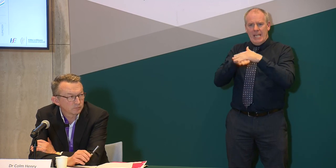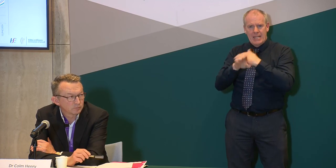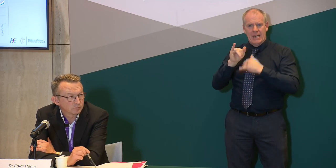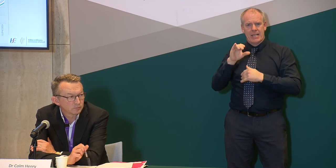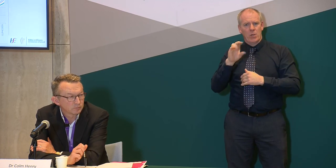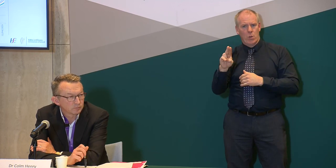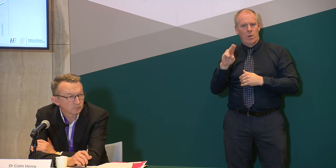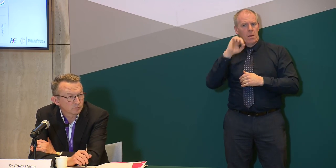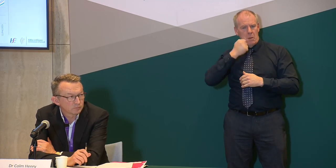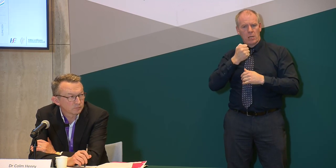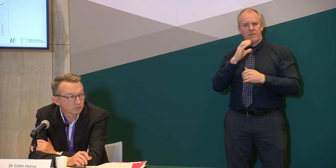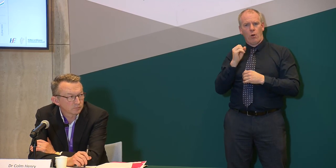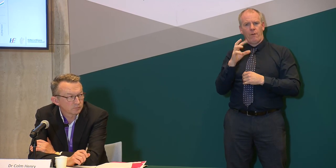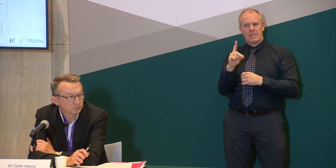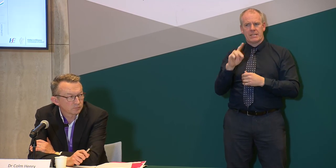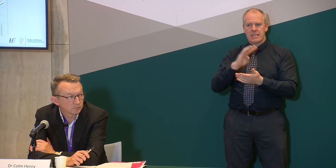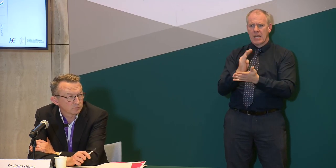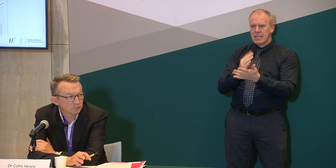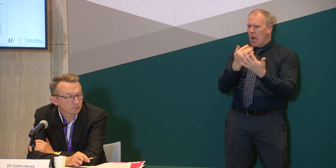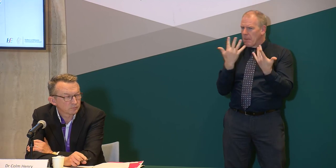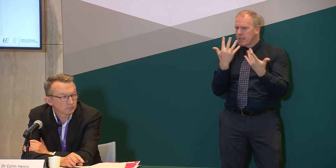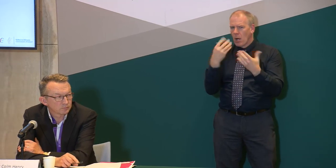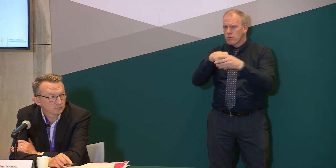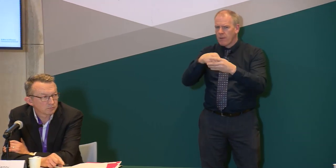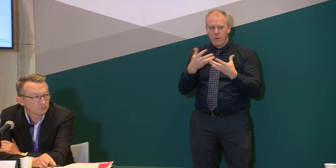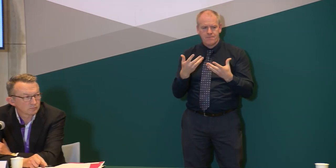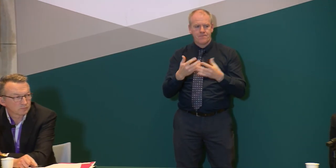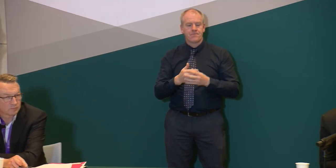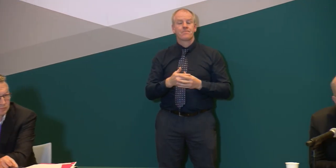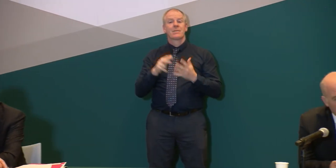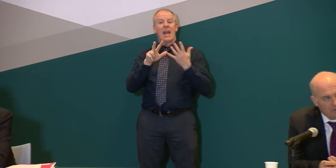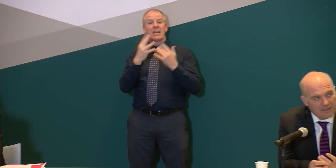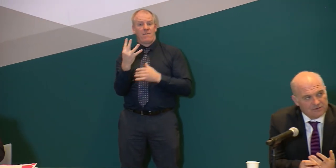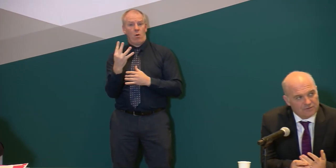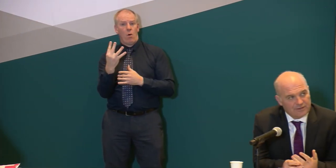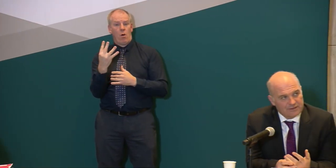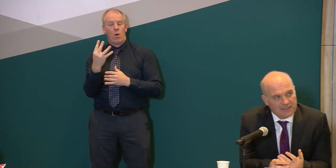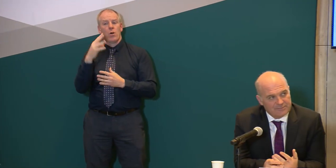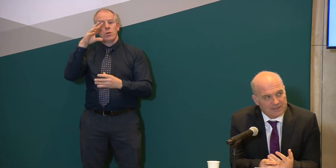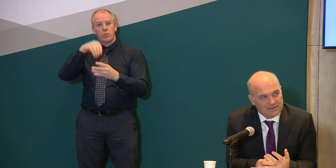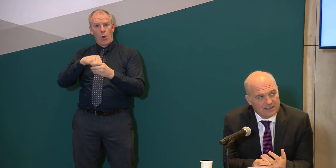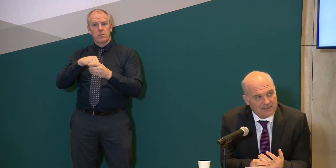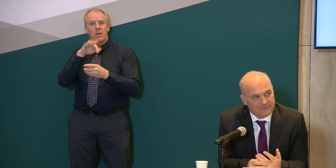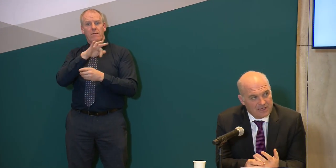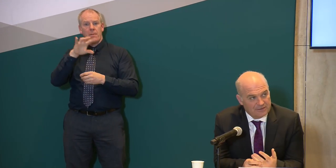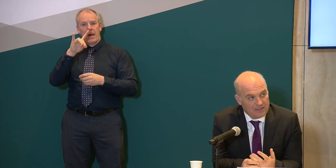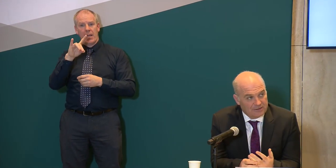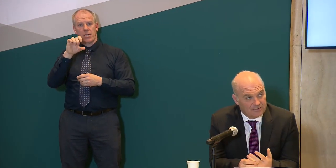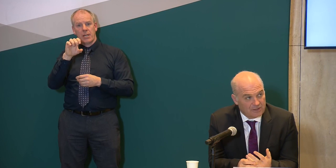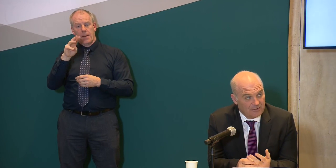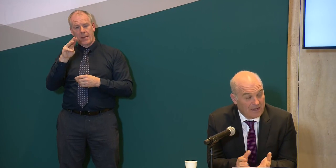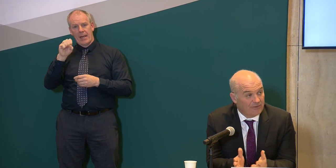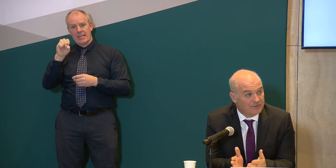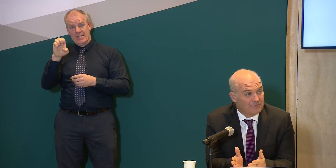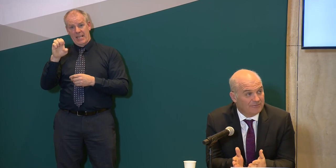ICU as a result of COVID-19, the actual total figure? So that 84 is a total as notified at the HPSC as of Saturday night